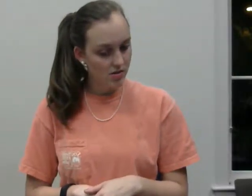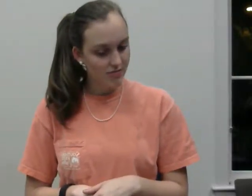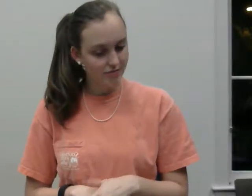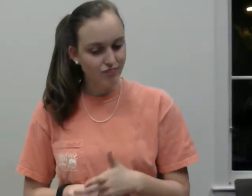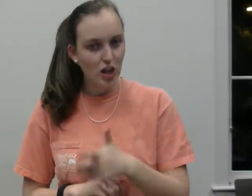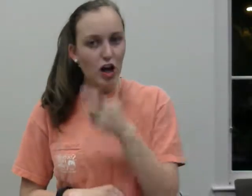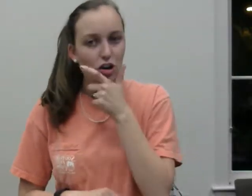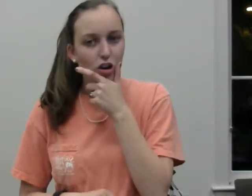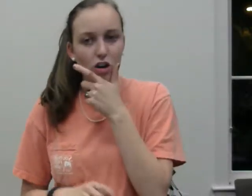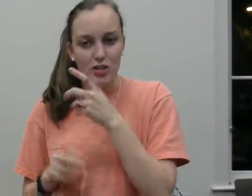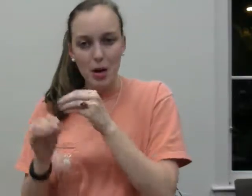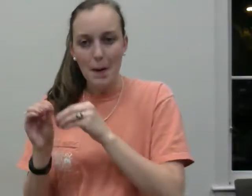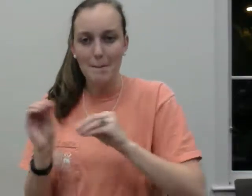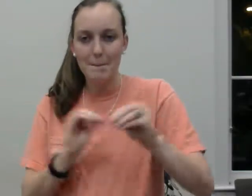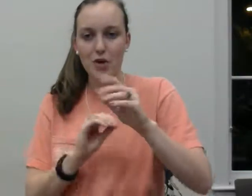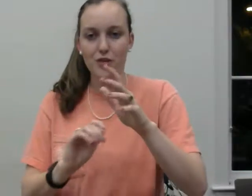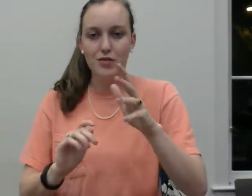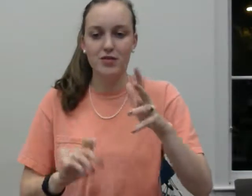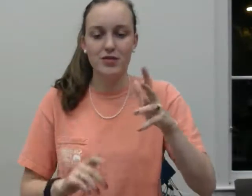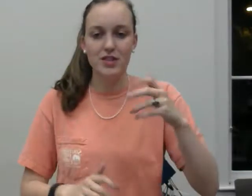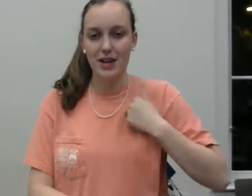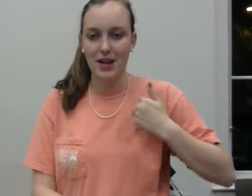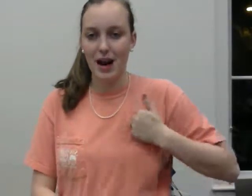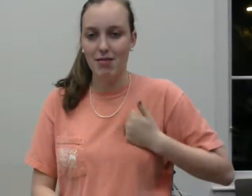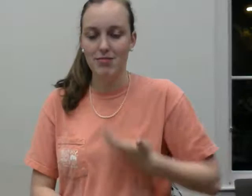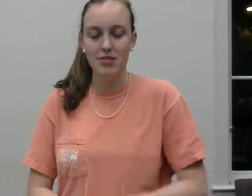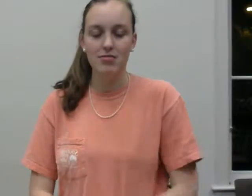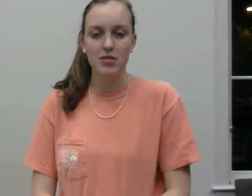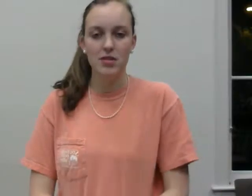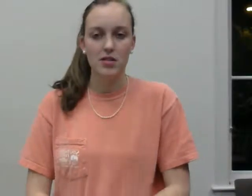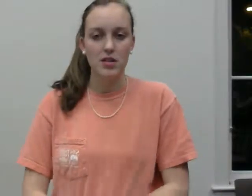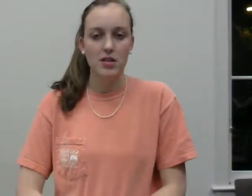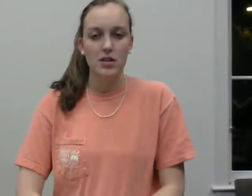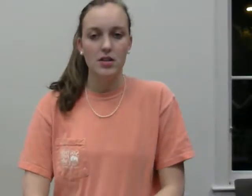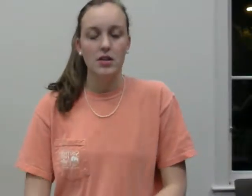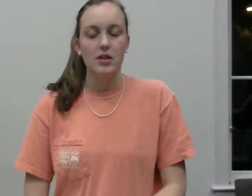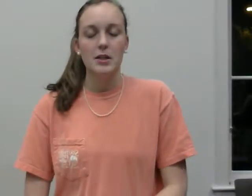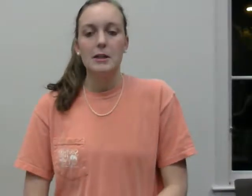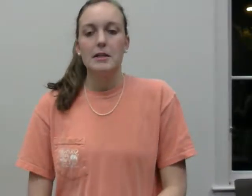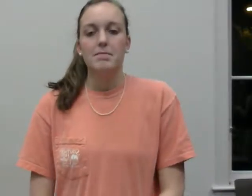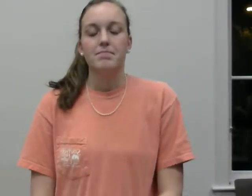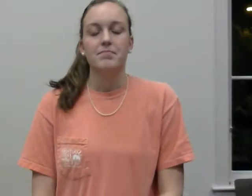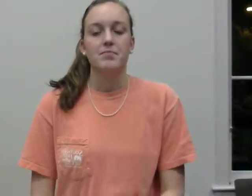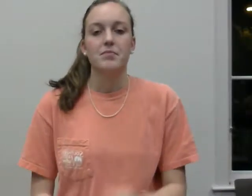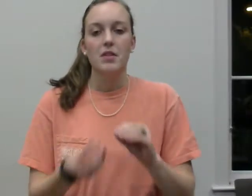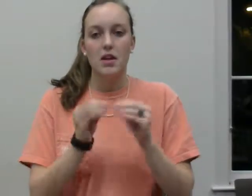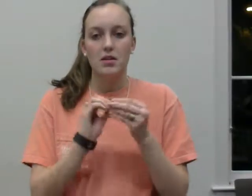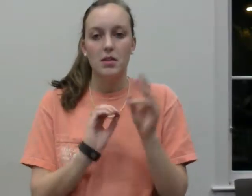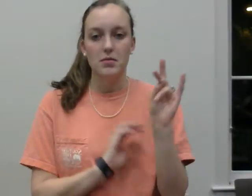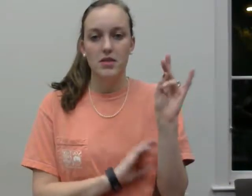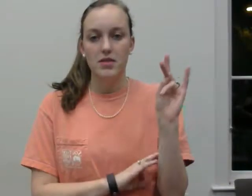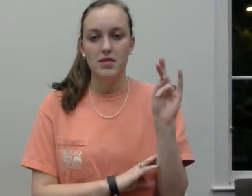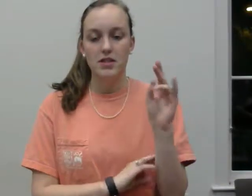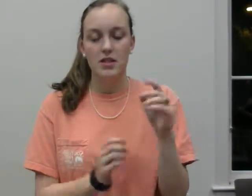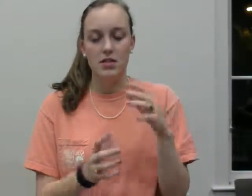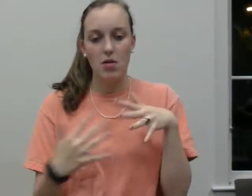issues. But for the most part, the Americans got all the way east of the Mississippi River. And then number 17, just the Battle of Yorktown. Again,